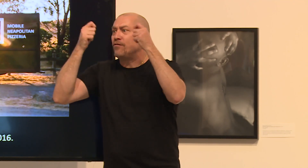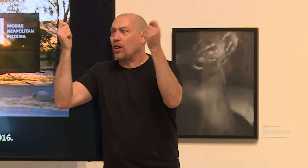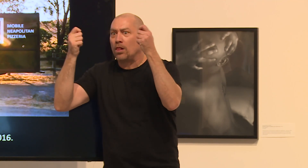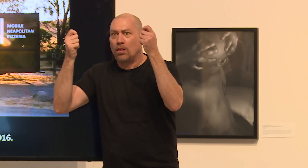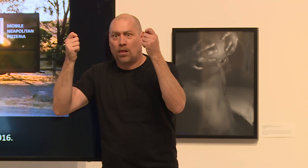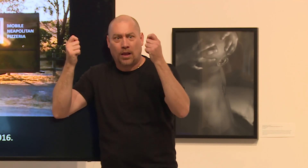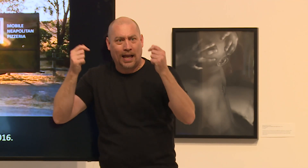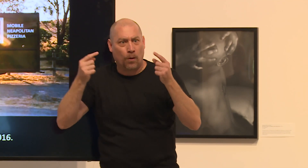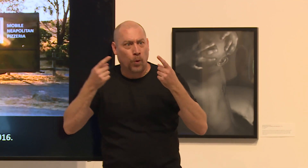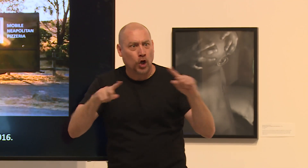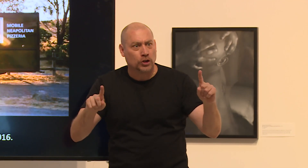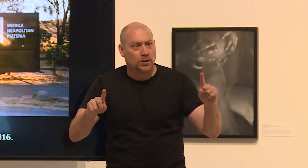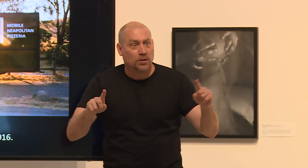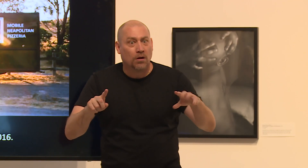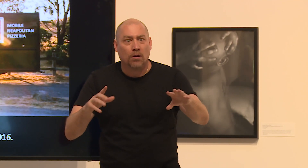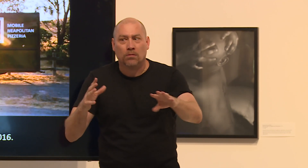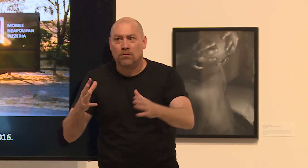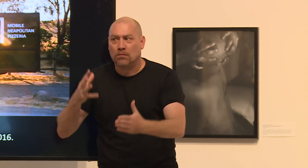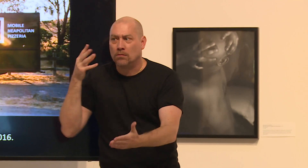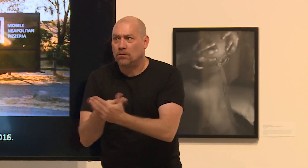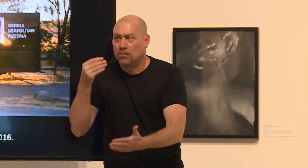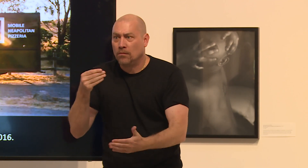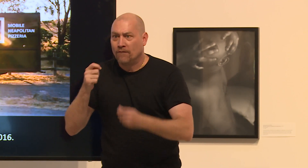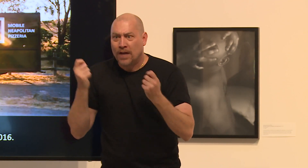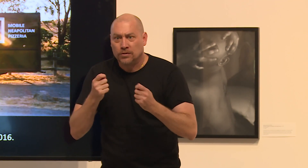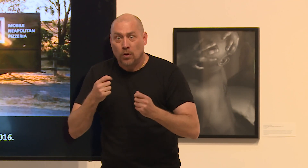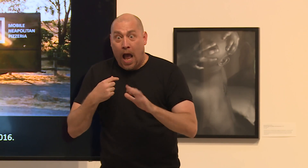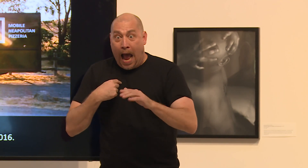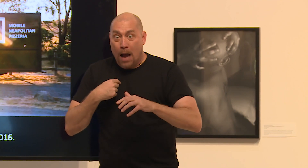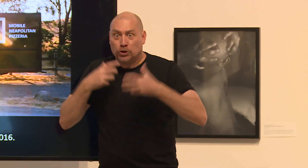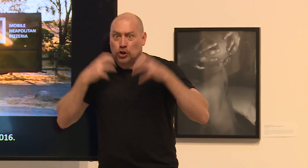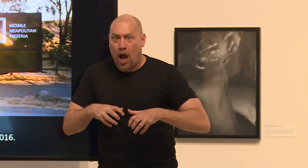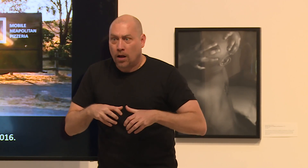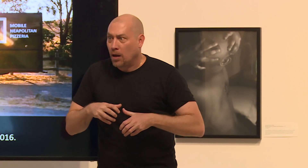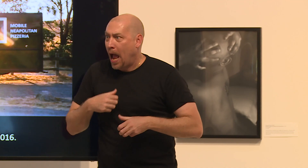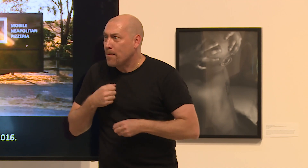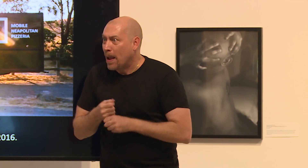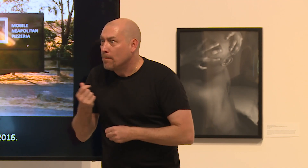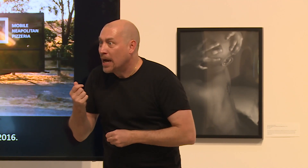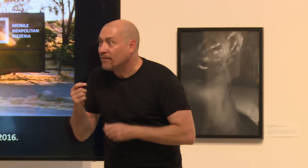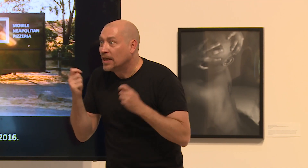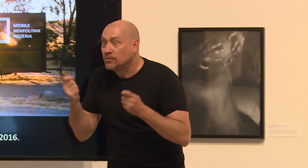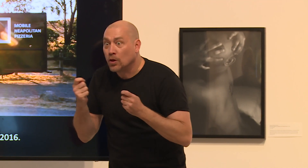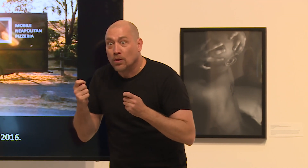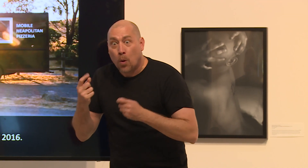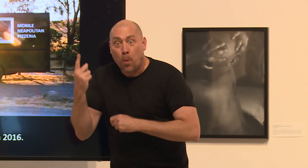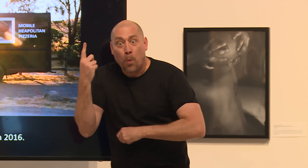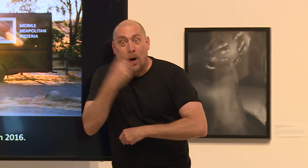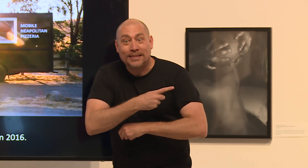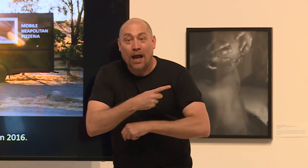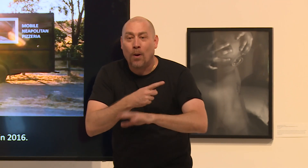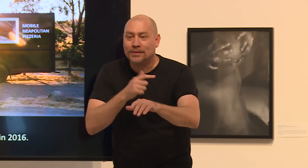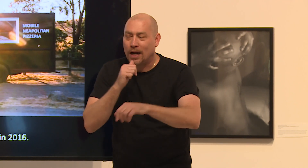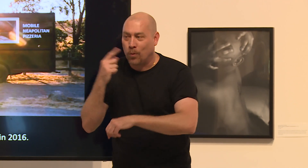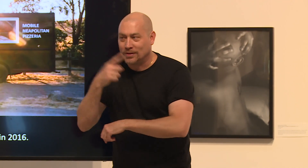enough? At some of these festivals, how are we going to make enough fast enough? In one